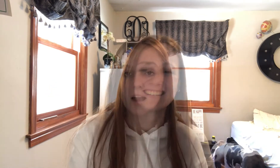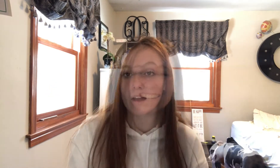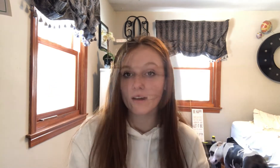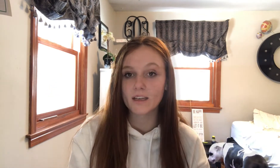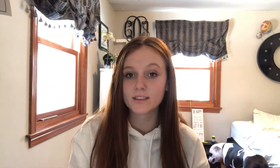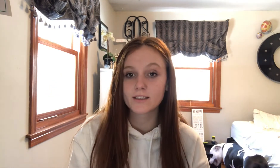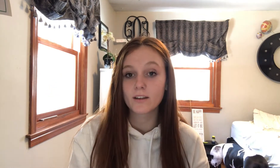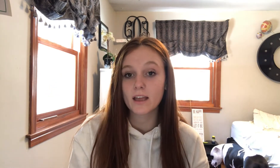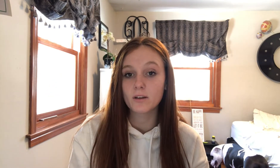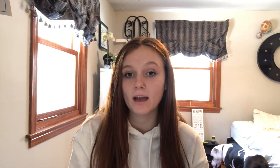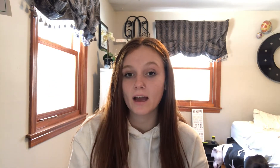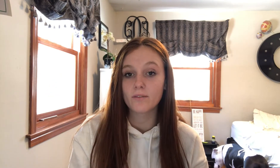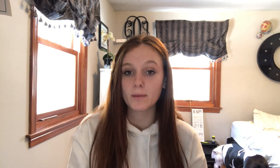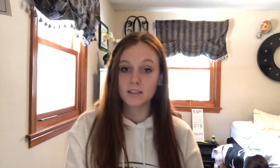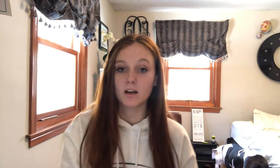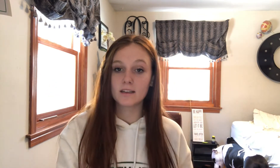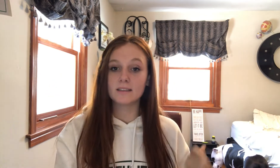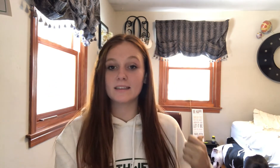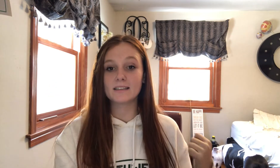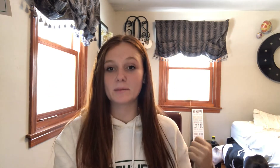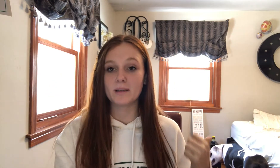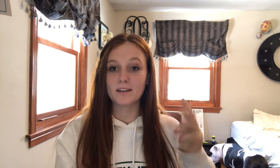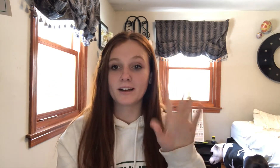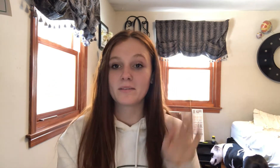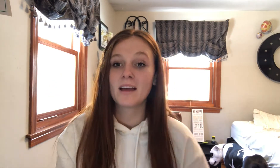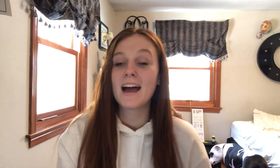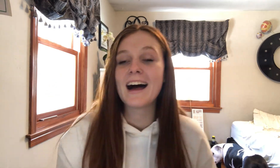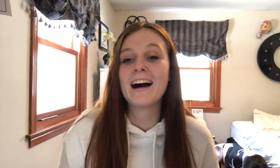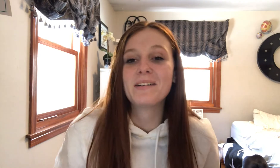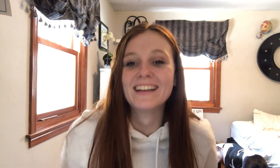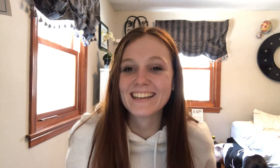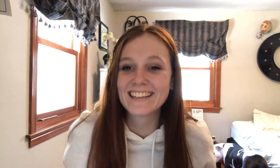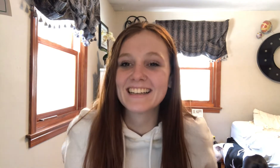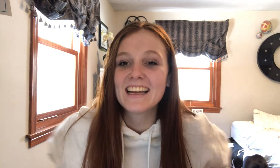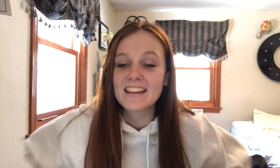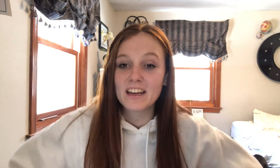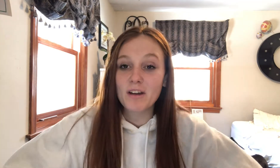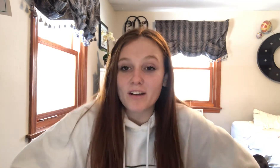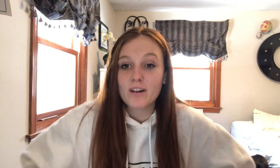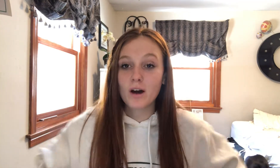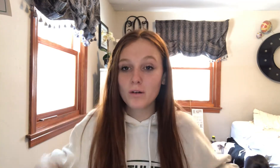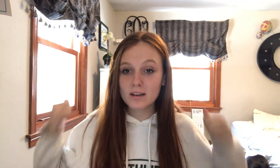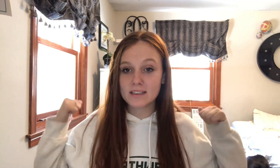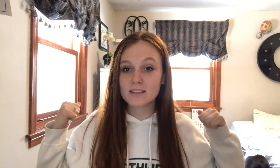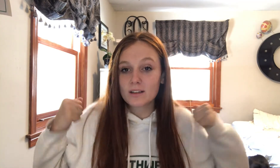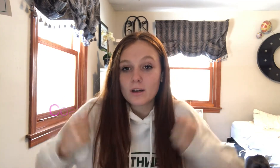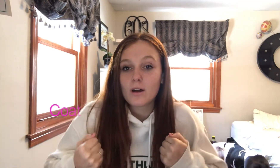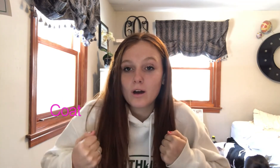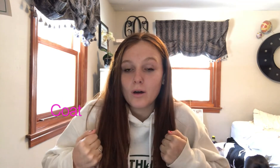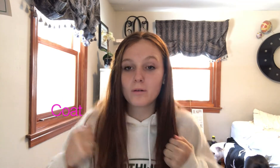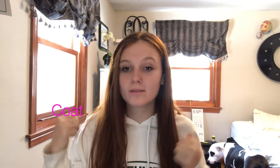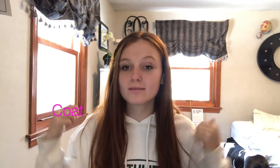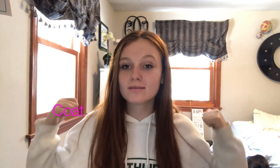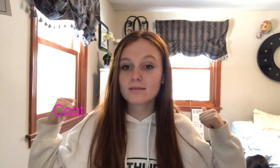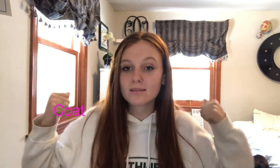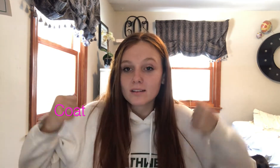Okay, so then you have, my dog is eating something, great. Then you have coat is coat.